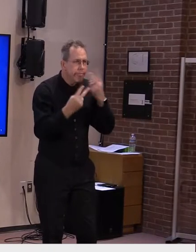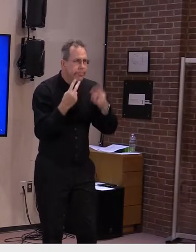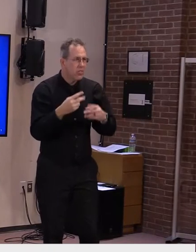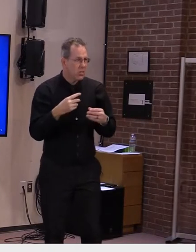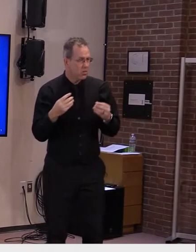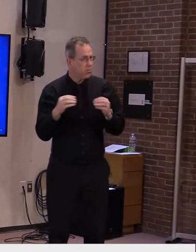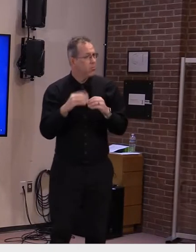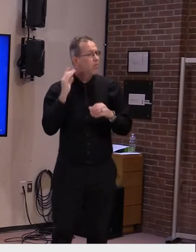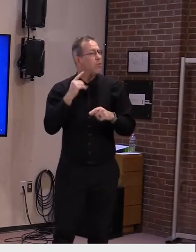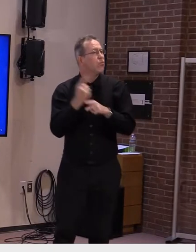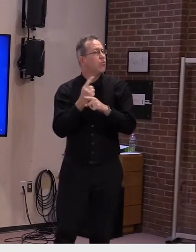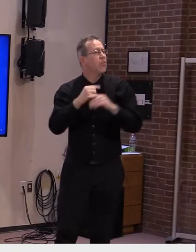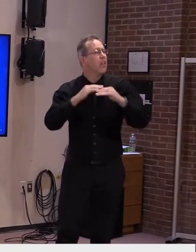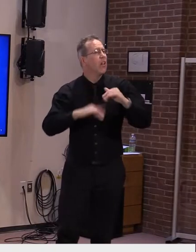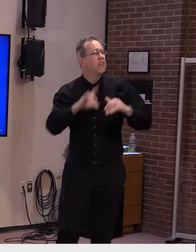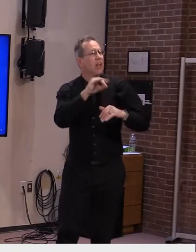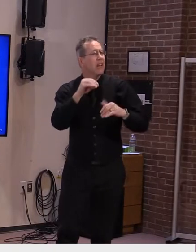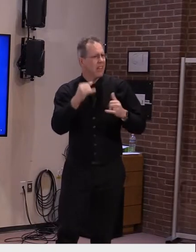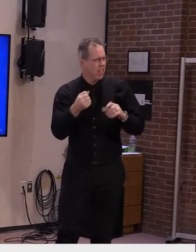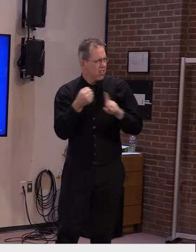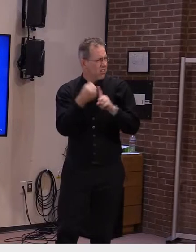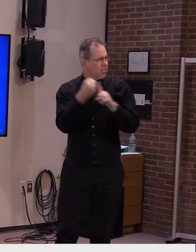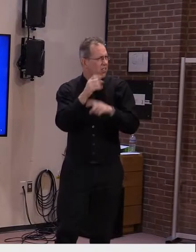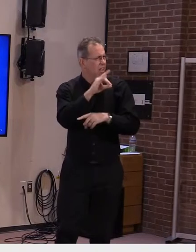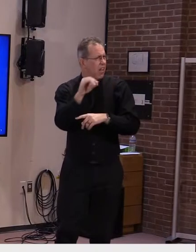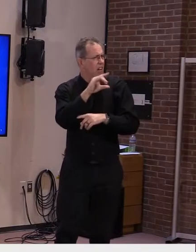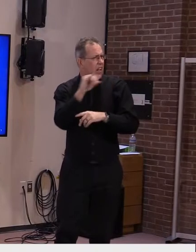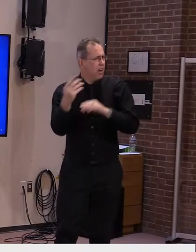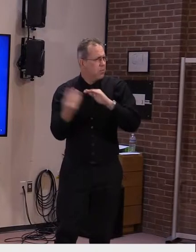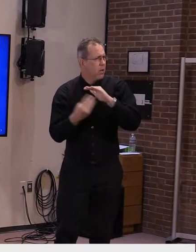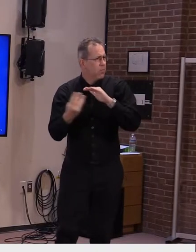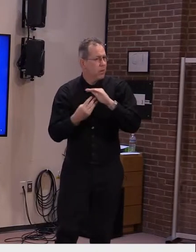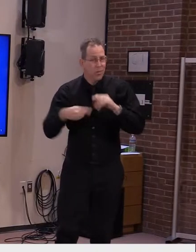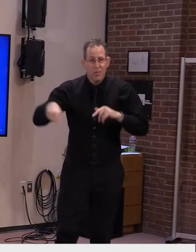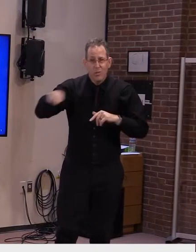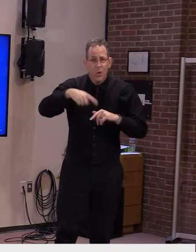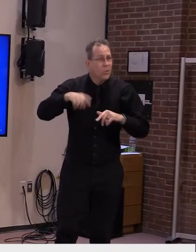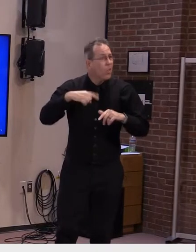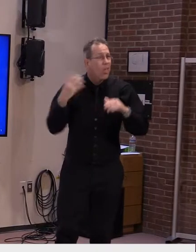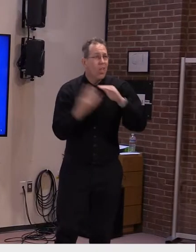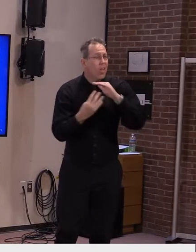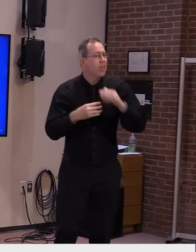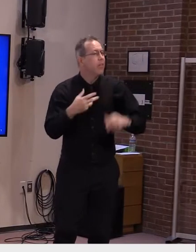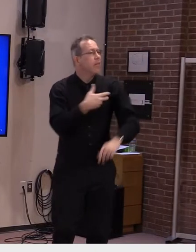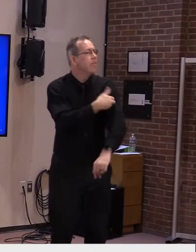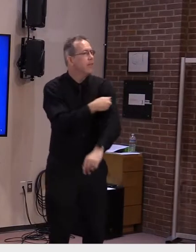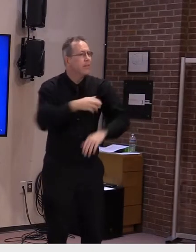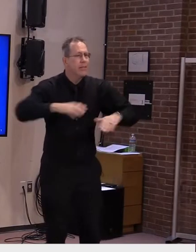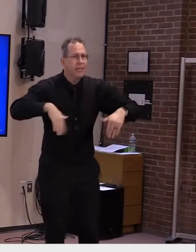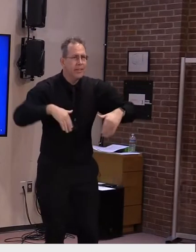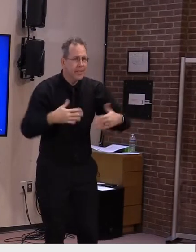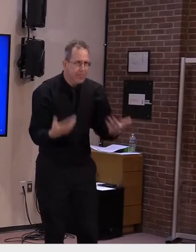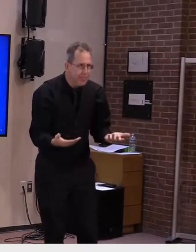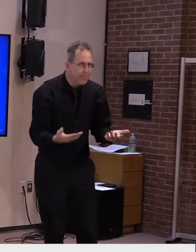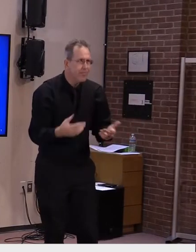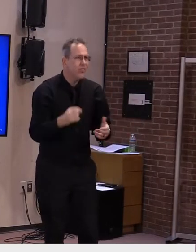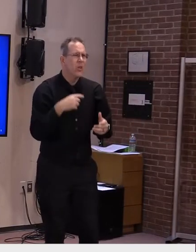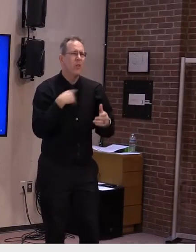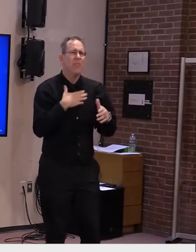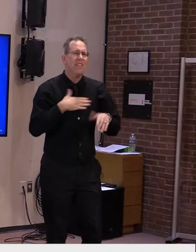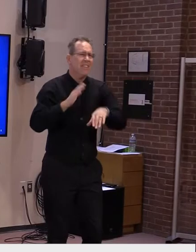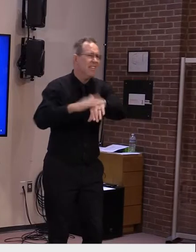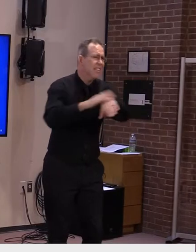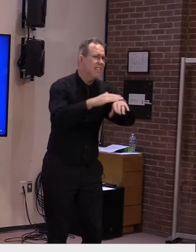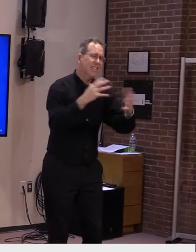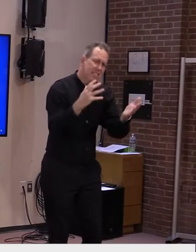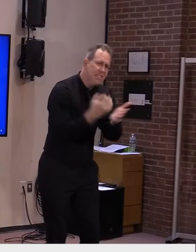For those that aren't boosted, critical that you do so. And for those who aren't vaccinated, critical to start as well. Same on the ICU side. You